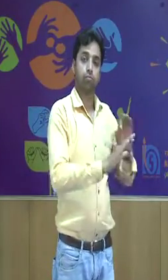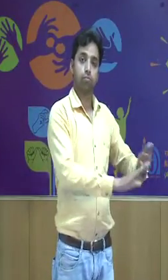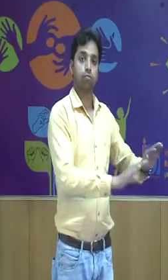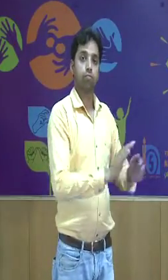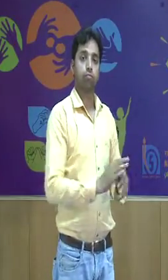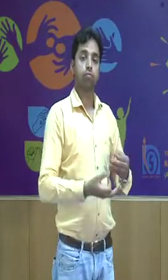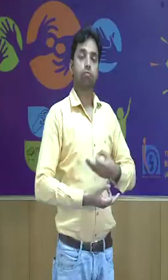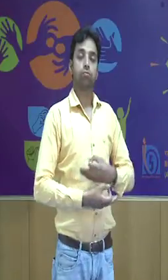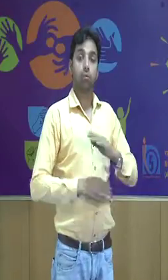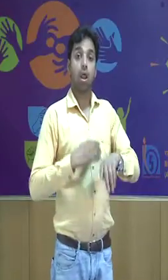and Sannyas ashram.